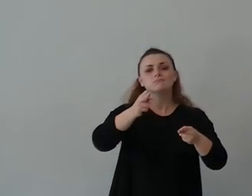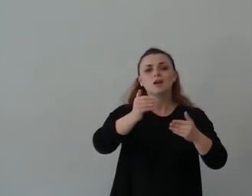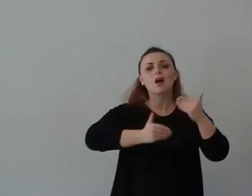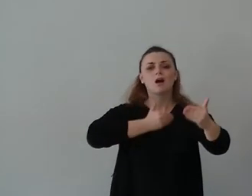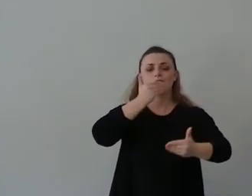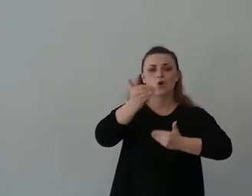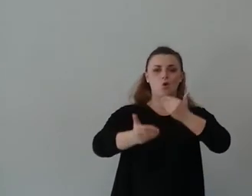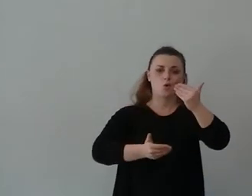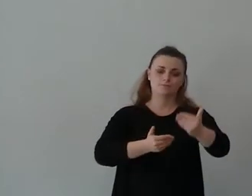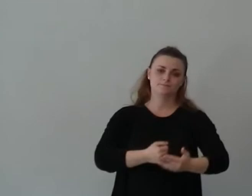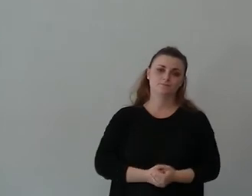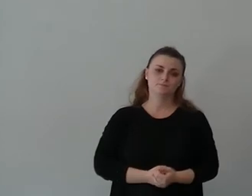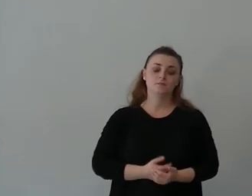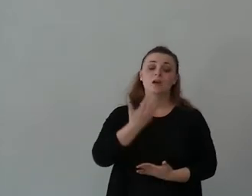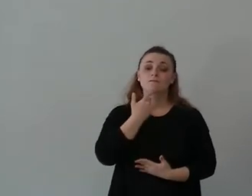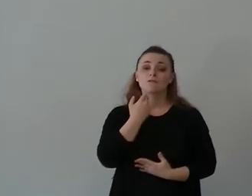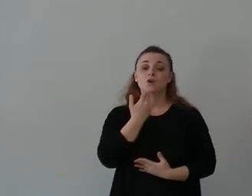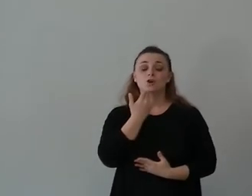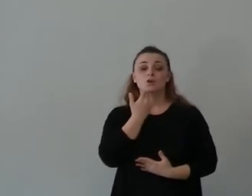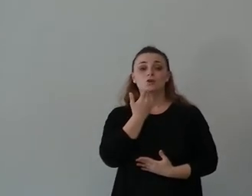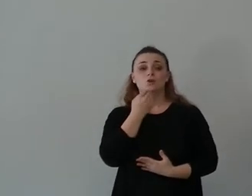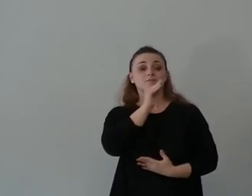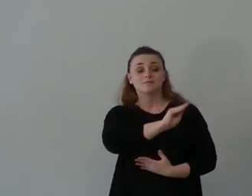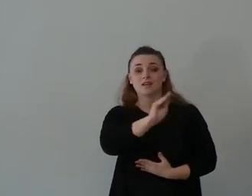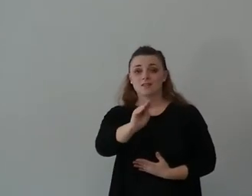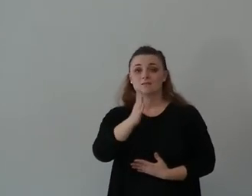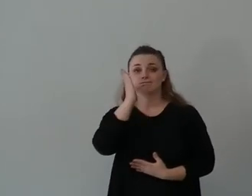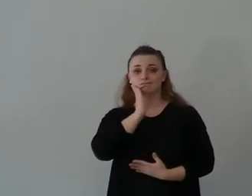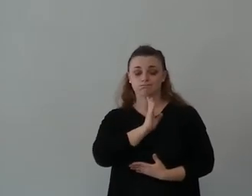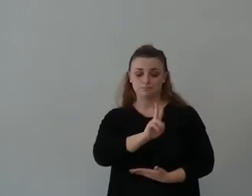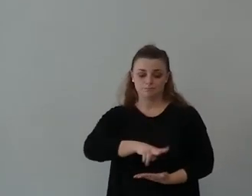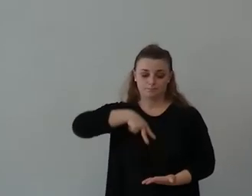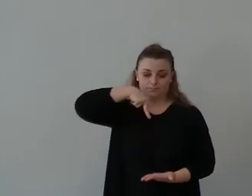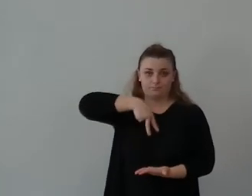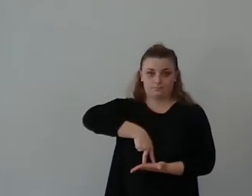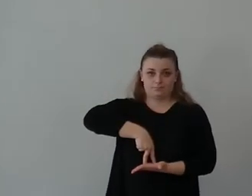me. Vi chiedo di stare in piedi con me.